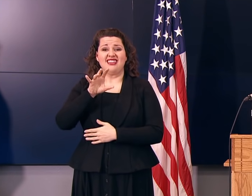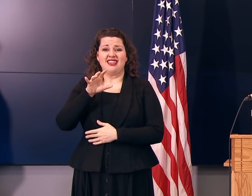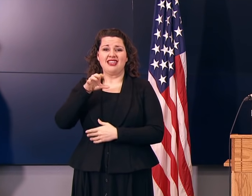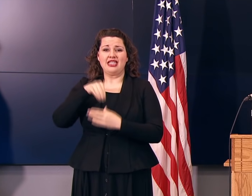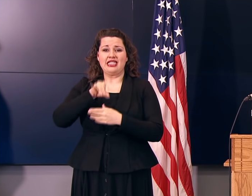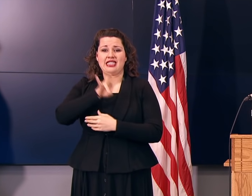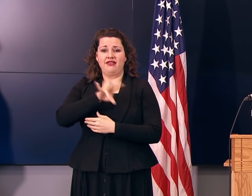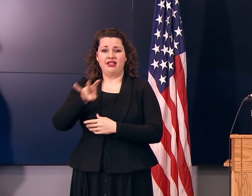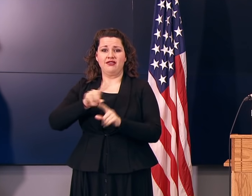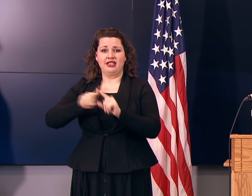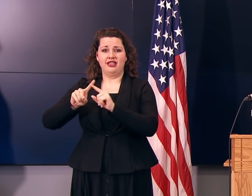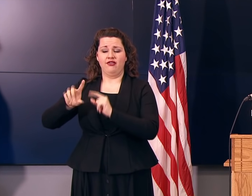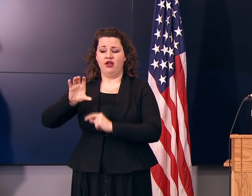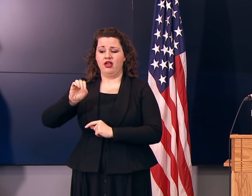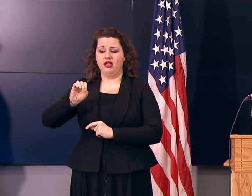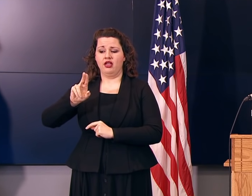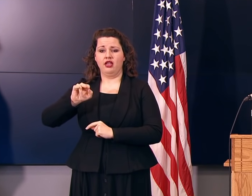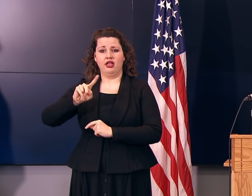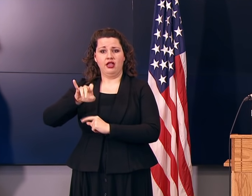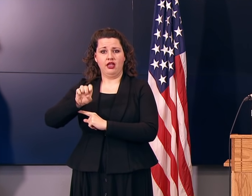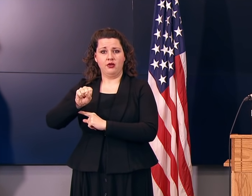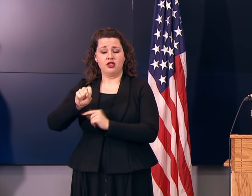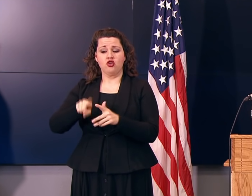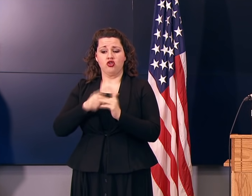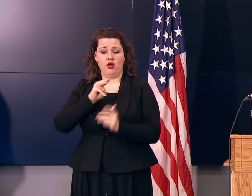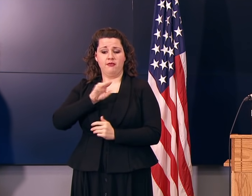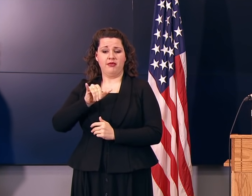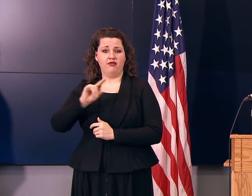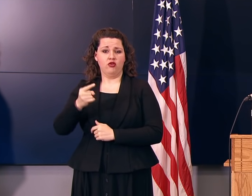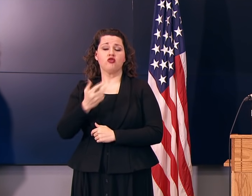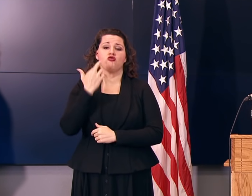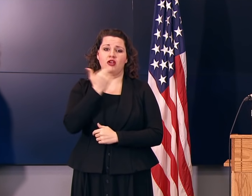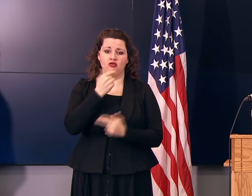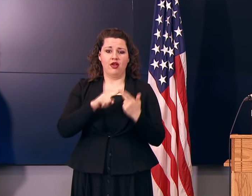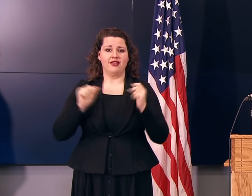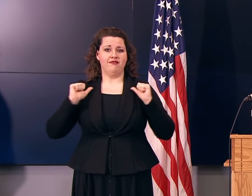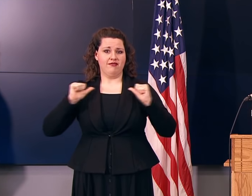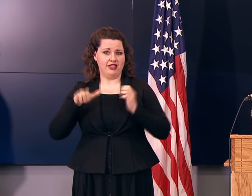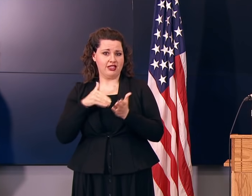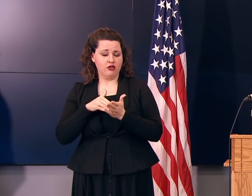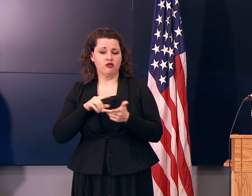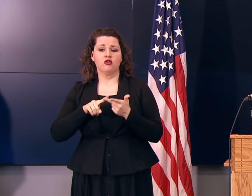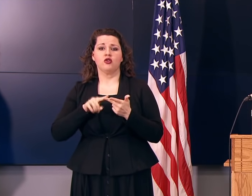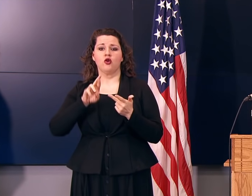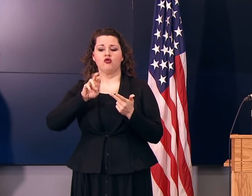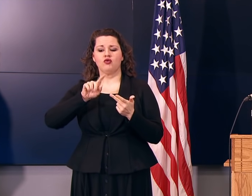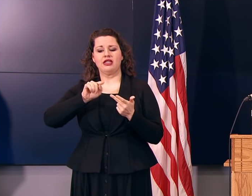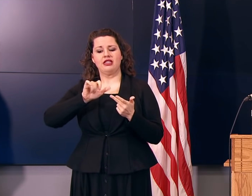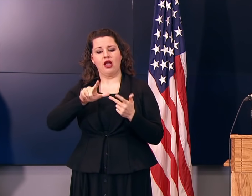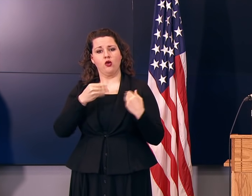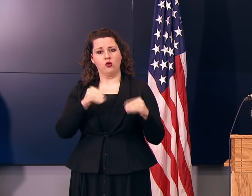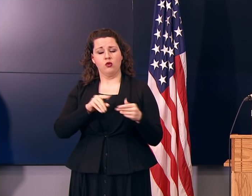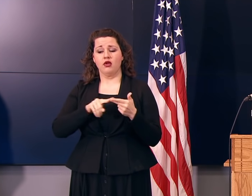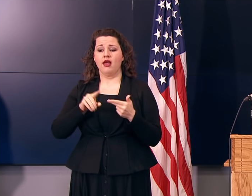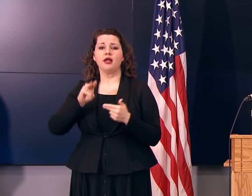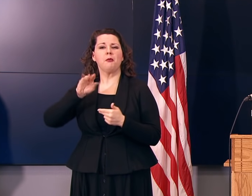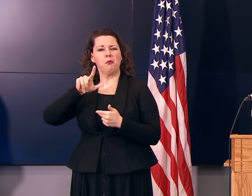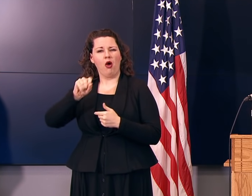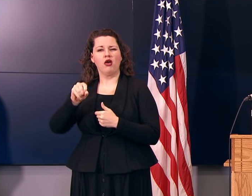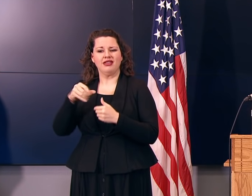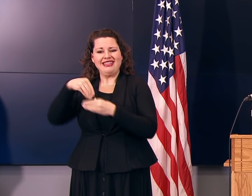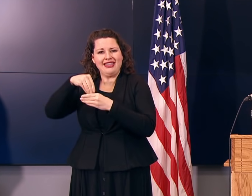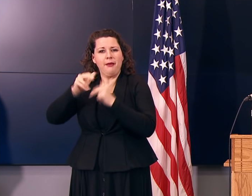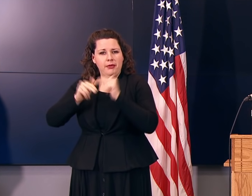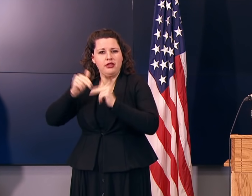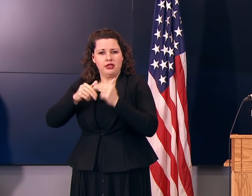Iowa's counties. Effective May 1st, restaurants, fitness centers, retail stores, and enclosed malls may reopen